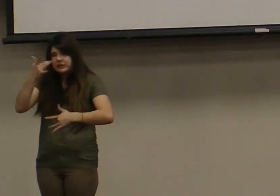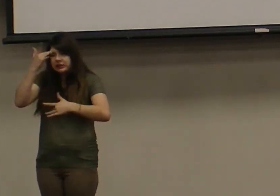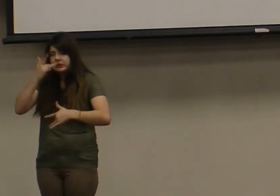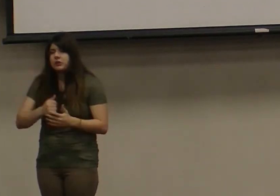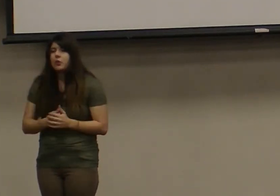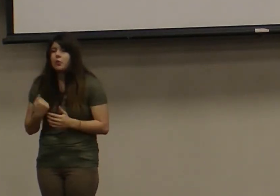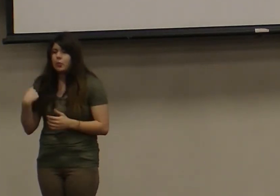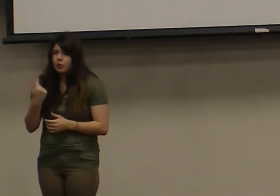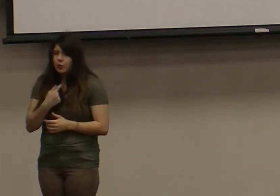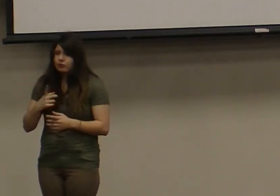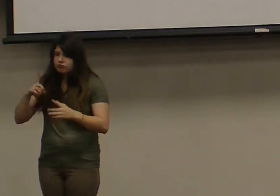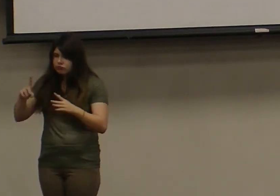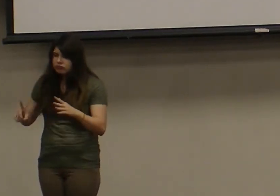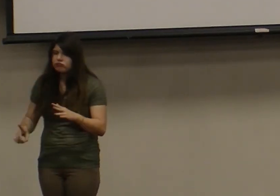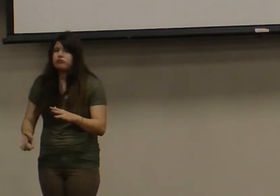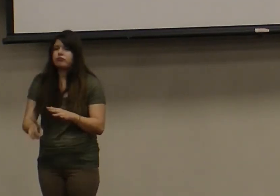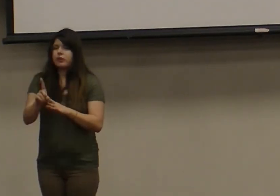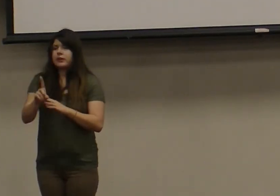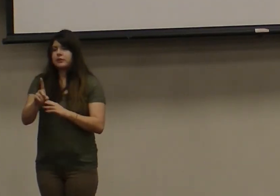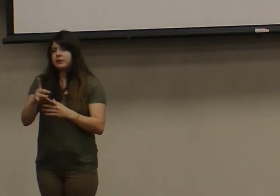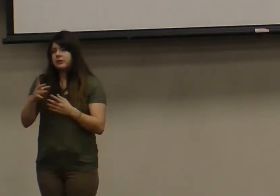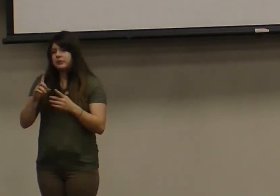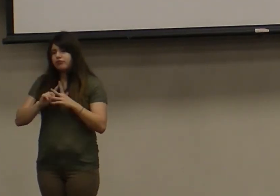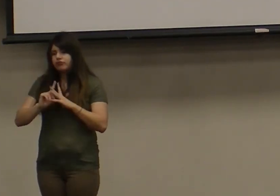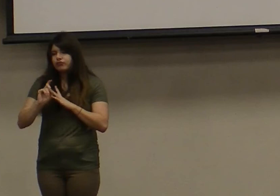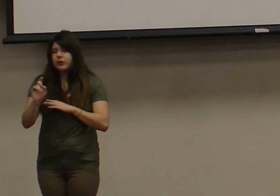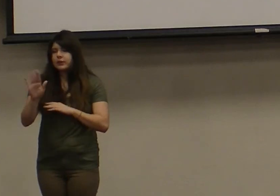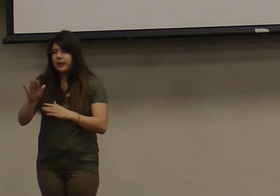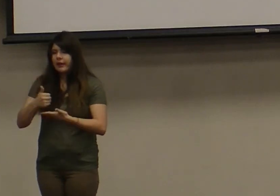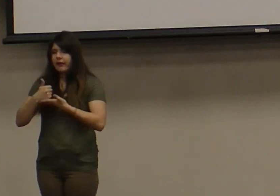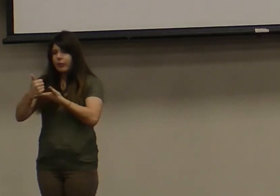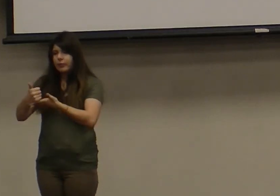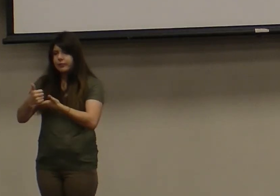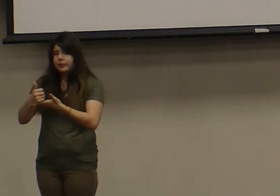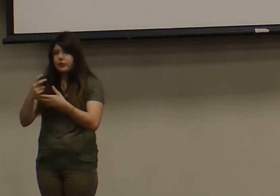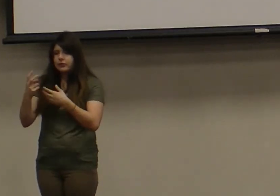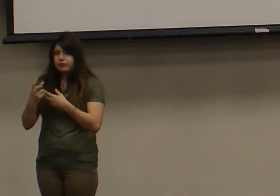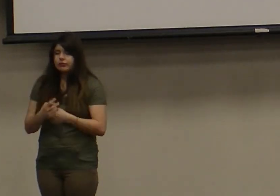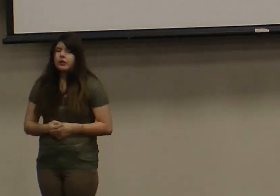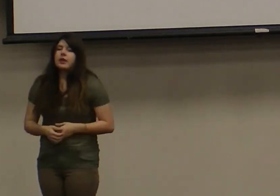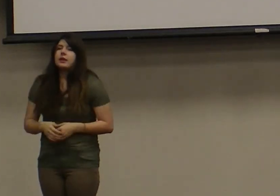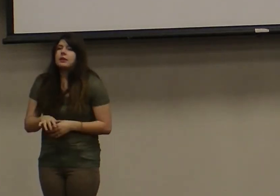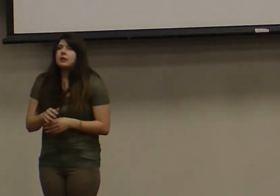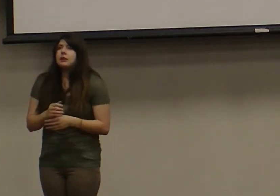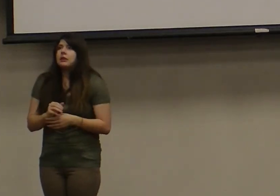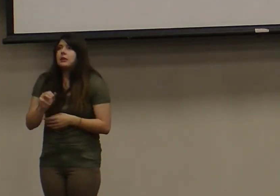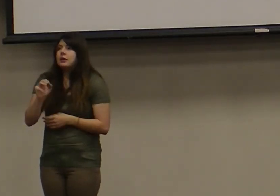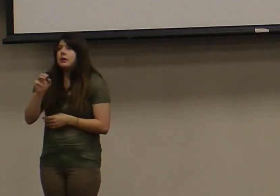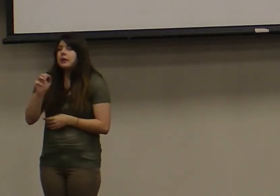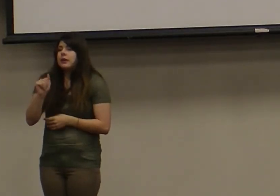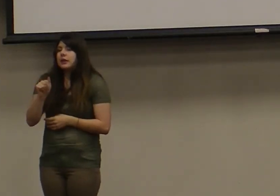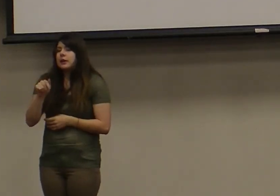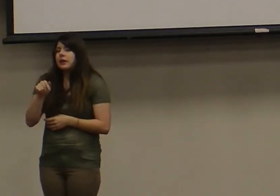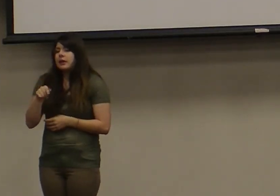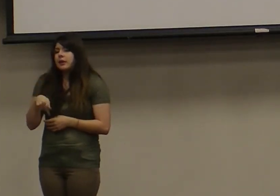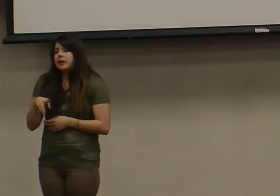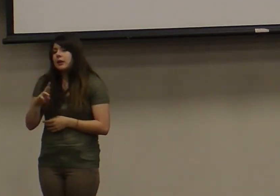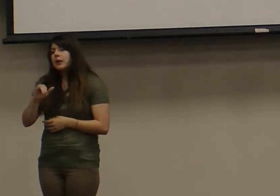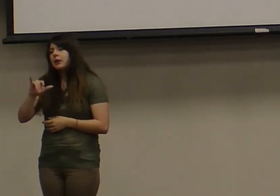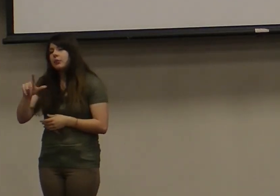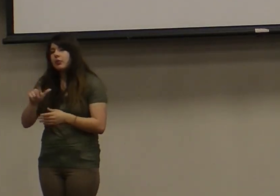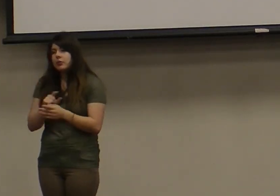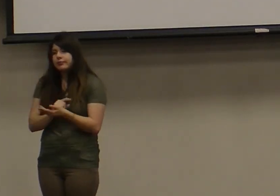rescue. We run to their aid. Last April, the church in